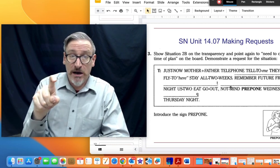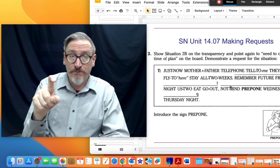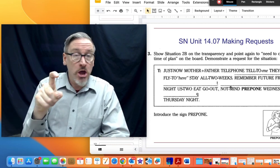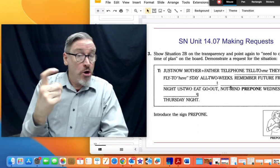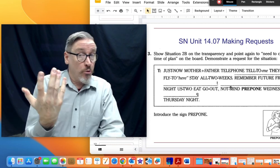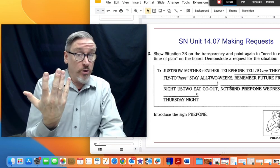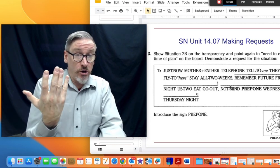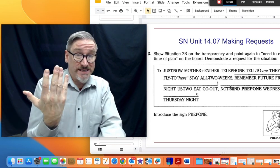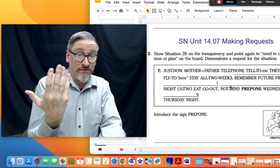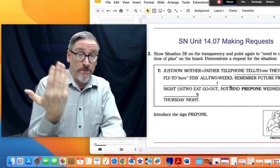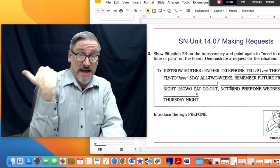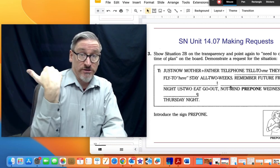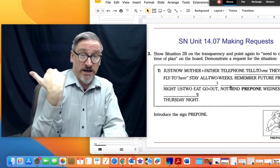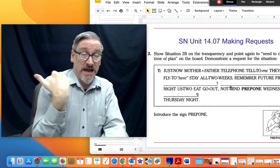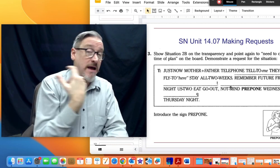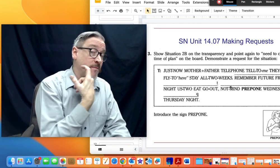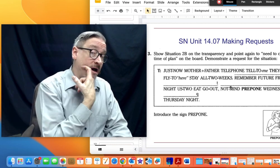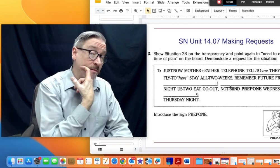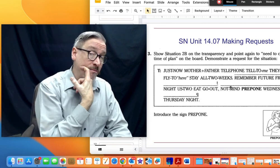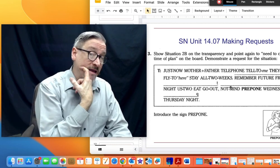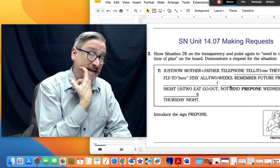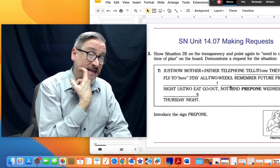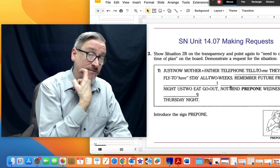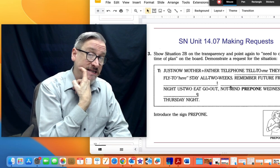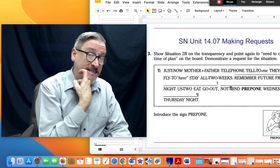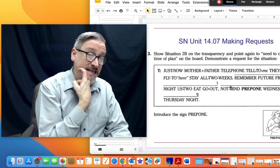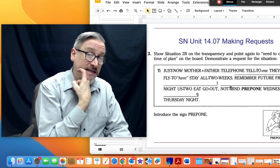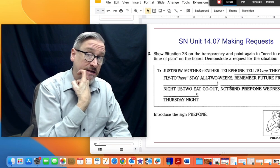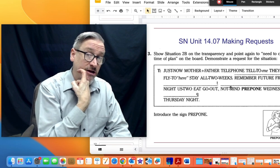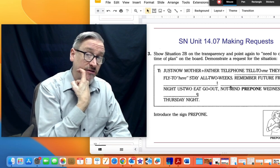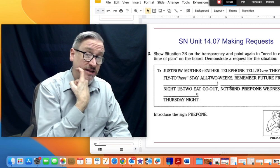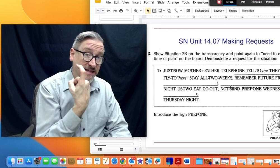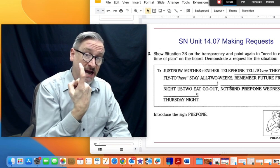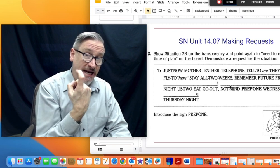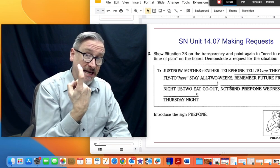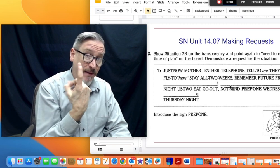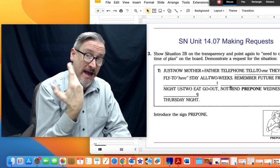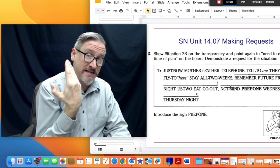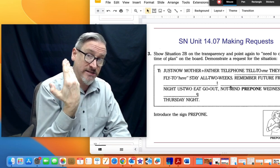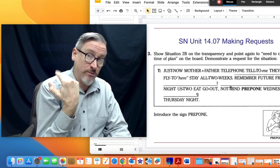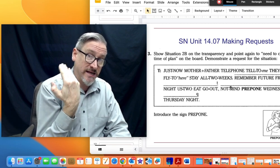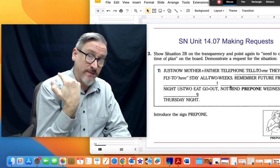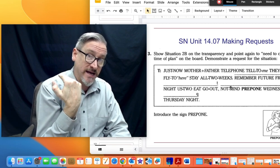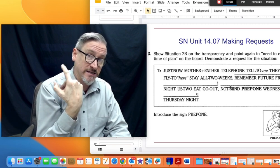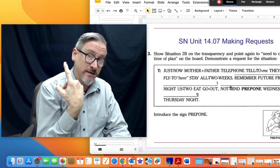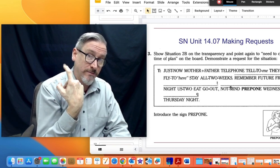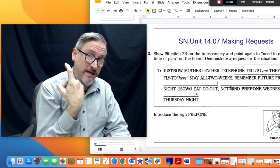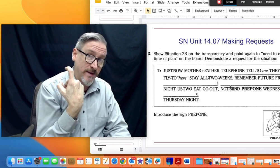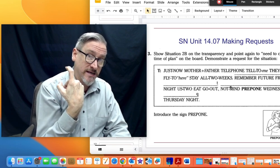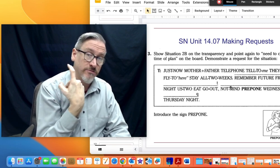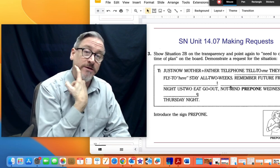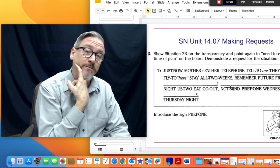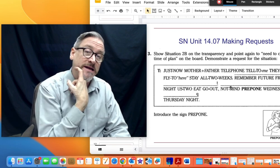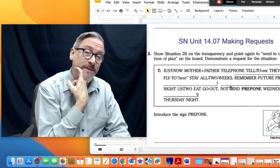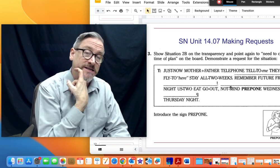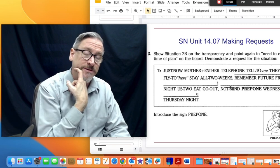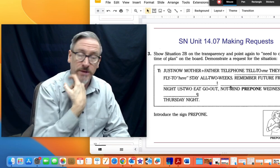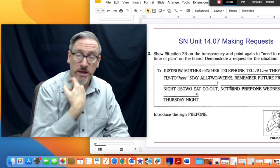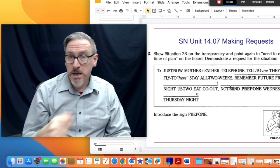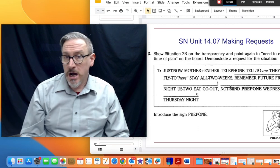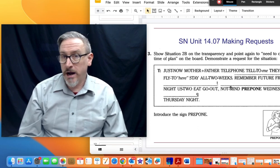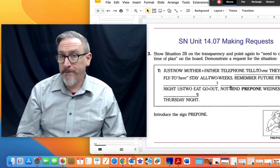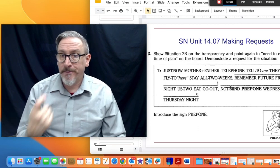Just now, we know the sign for past, right? And I'm guessing everybody's seen the tiny past. So past, past, past, past, right? Past,